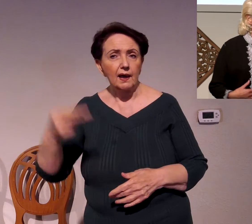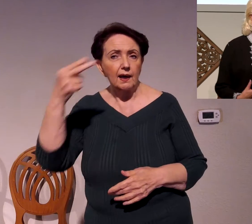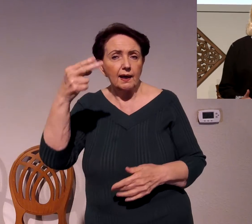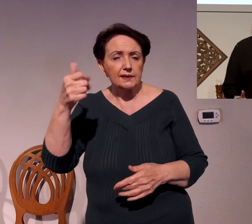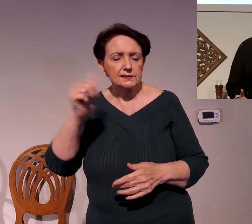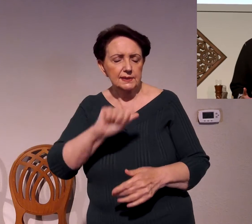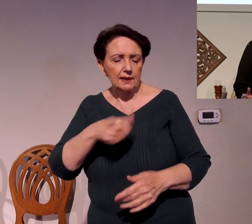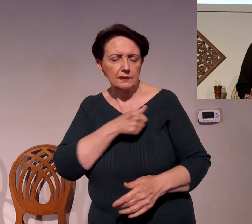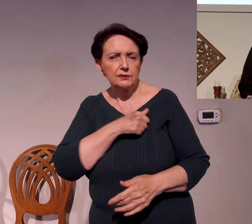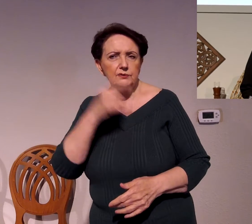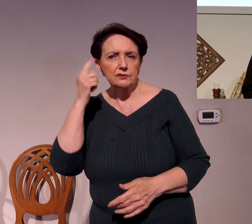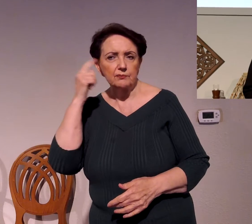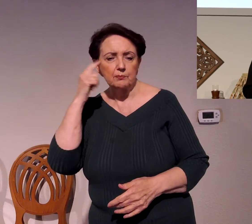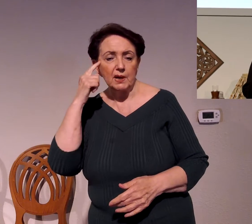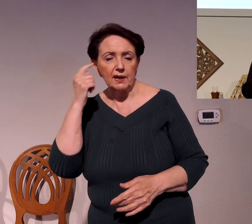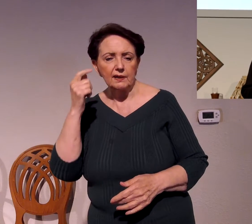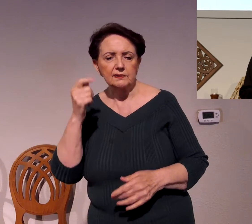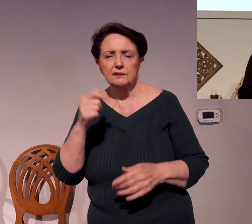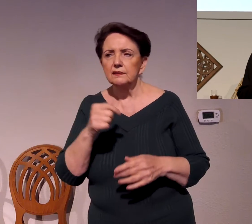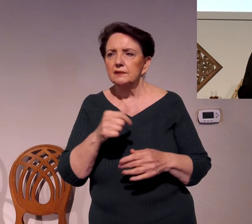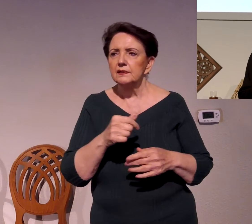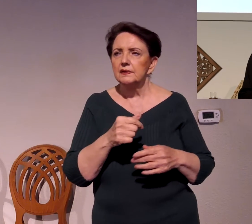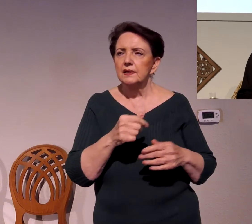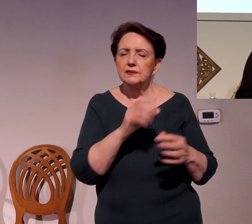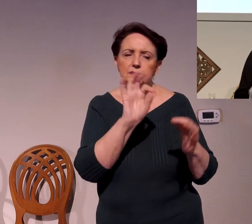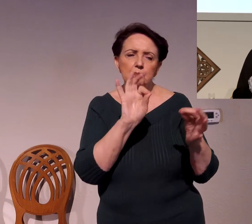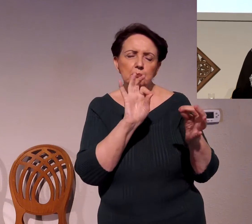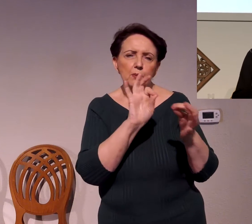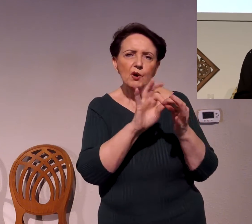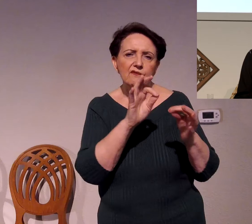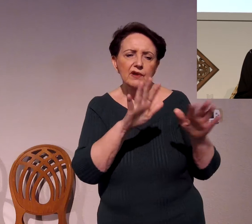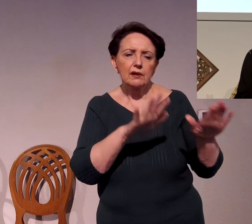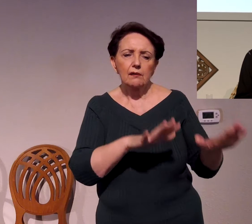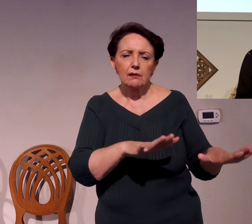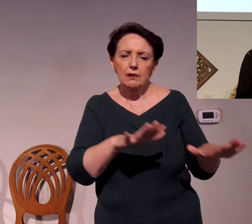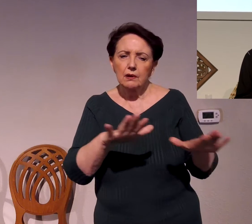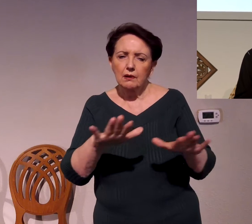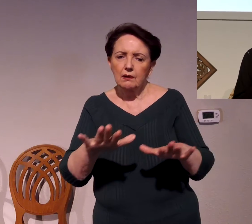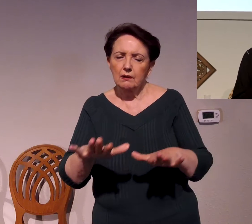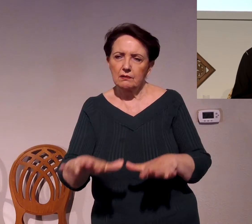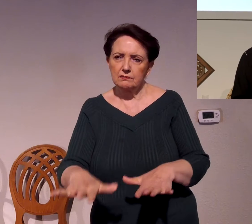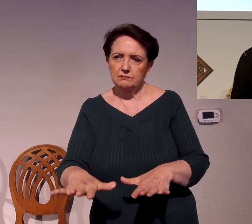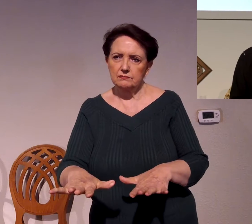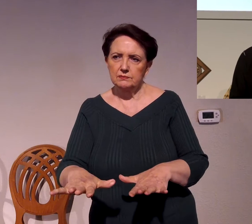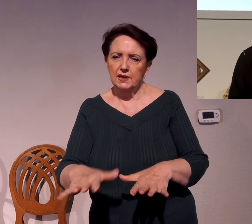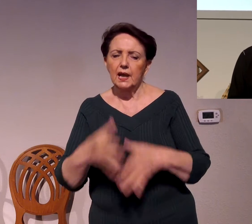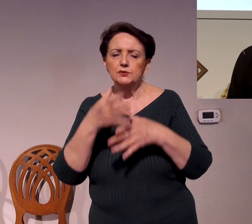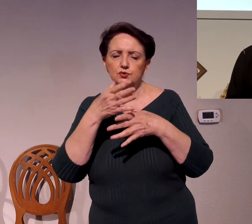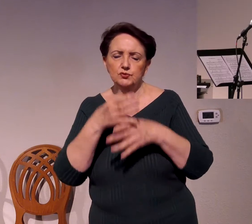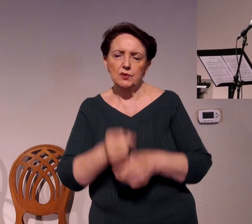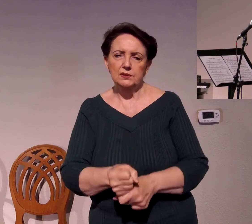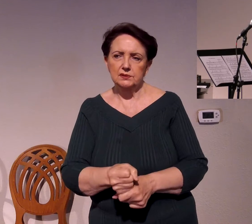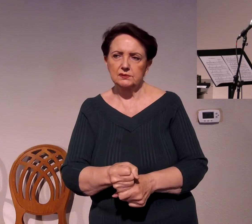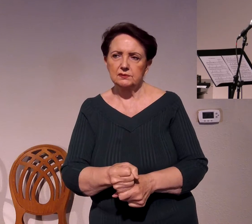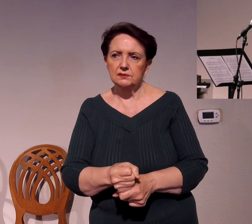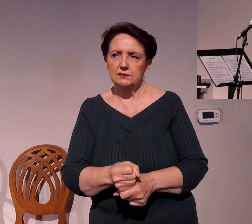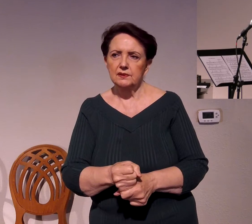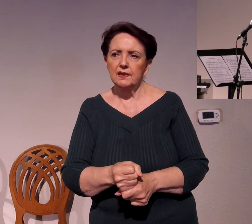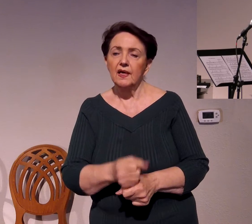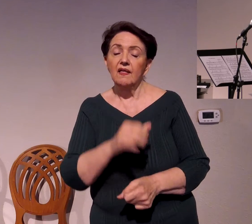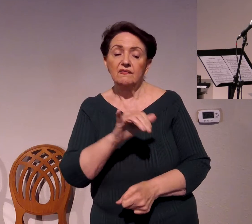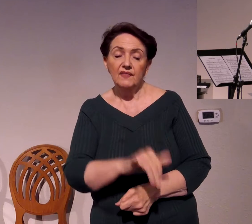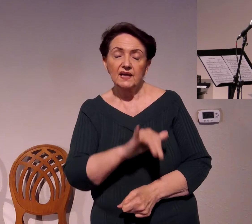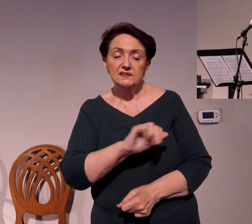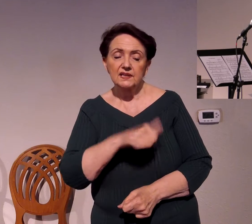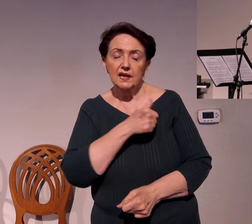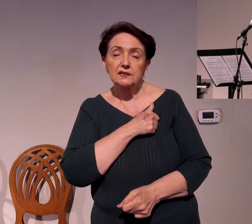mind from which all else springs is one of perfect calm and absolute trust. This is the attitude we